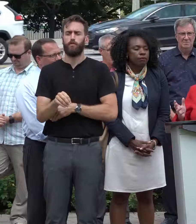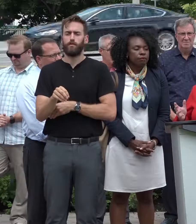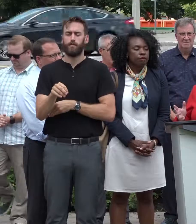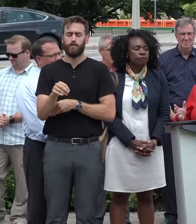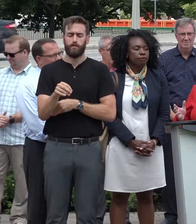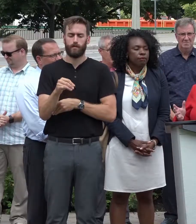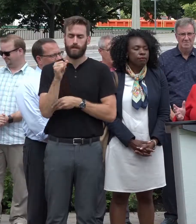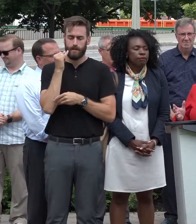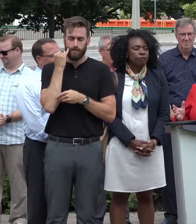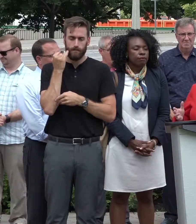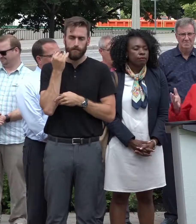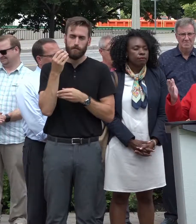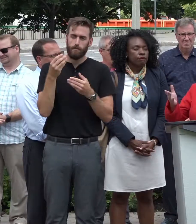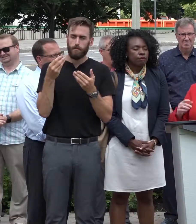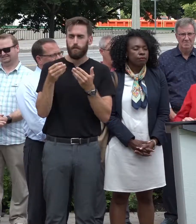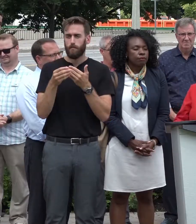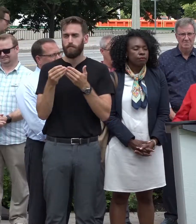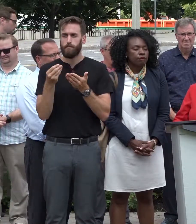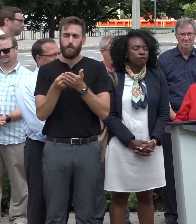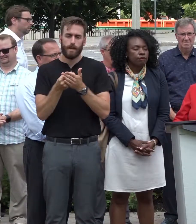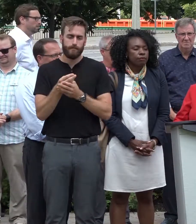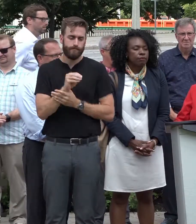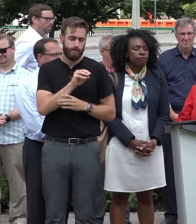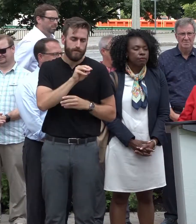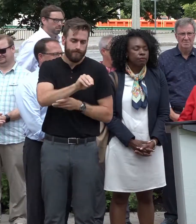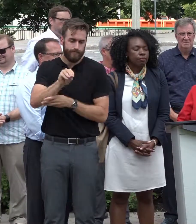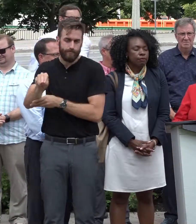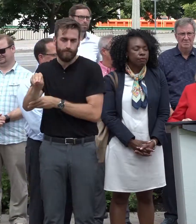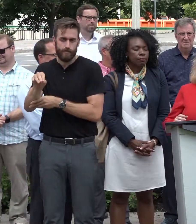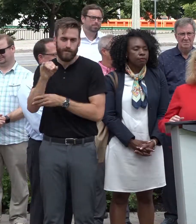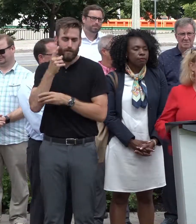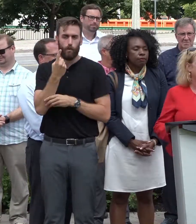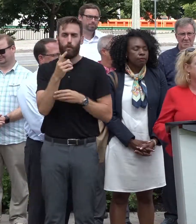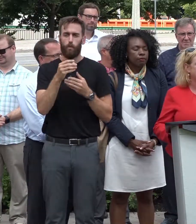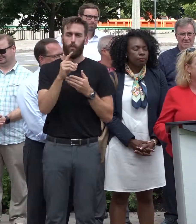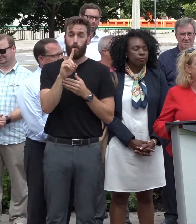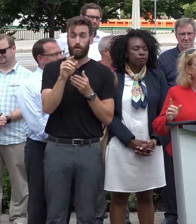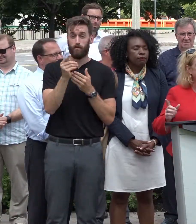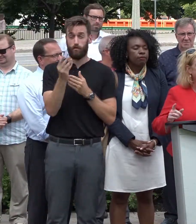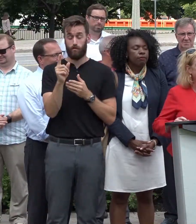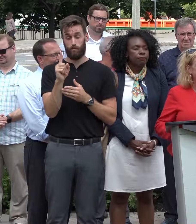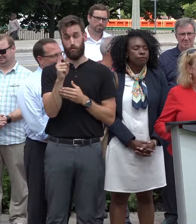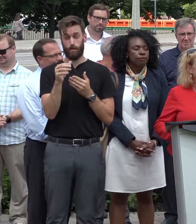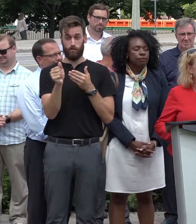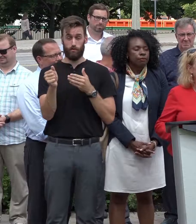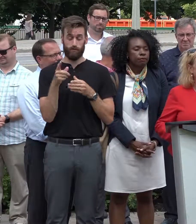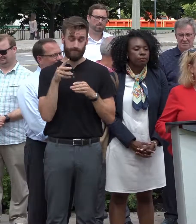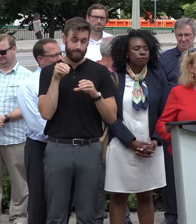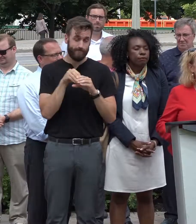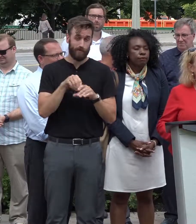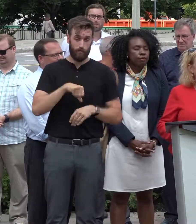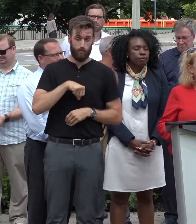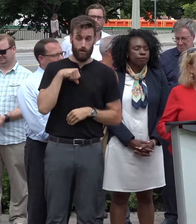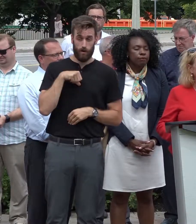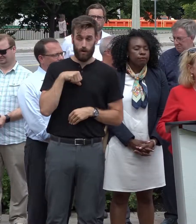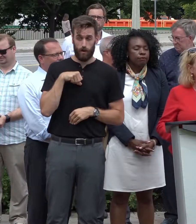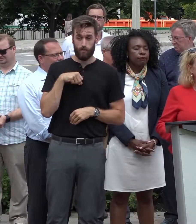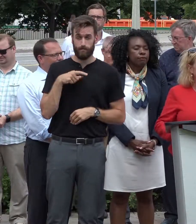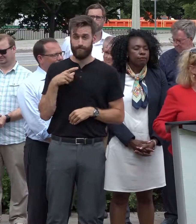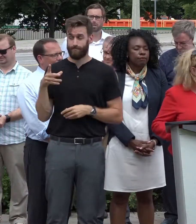dollar we invest through Pride, we get 21 back into our economy. And that's why I think it's important that we continue to